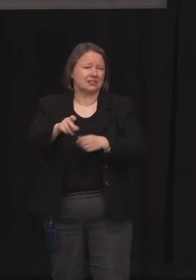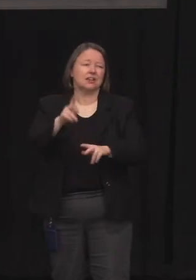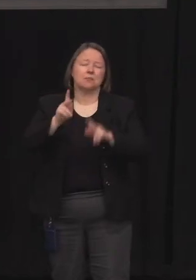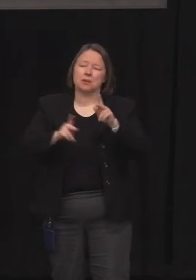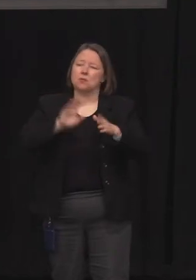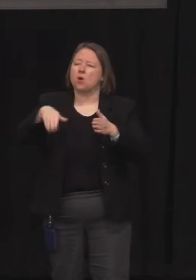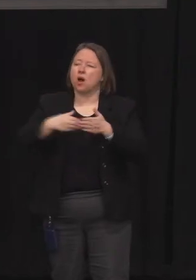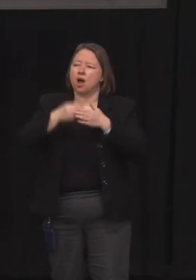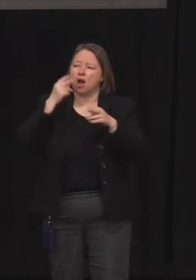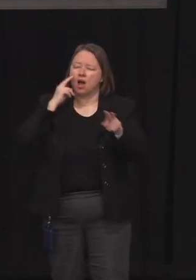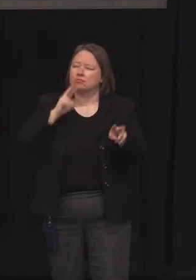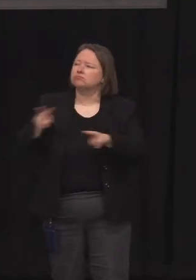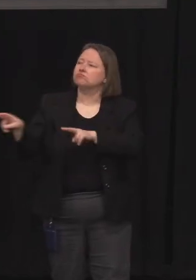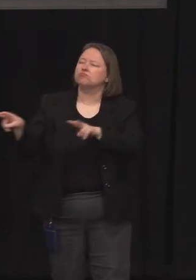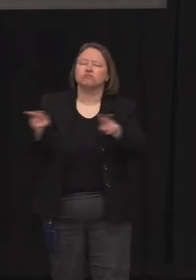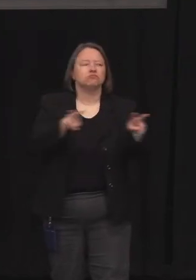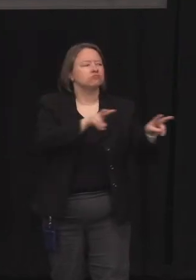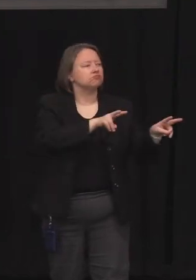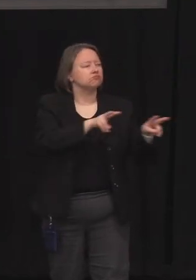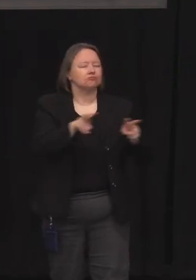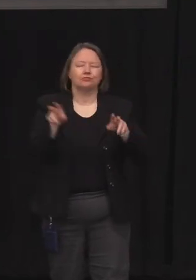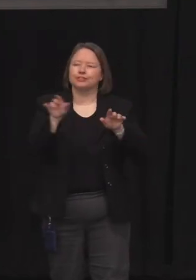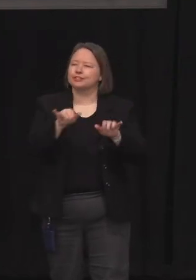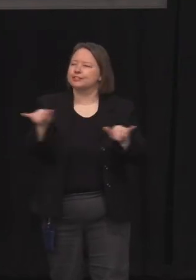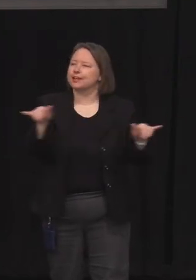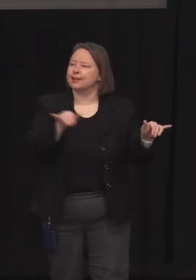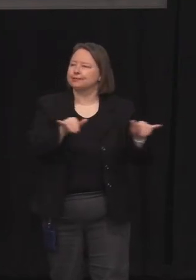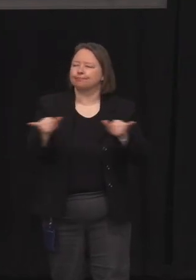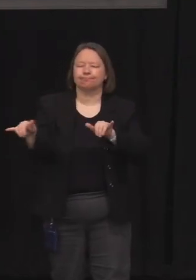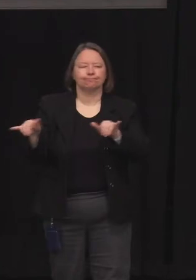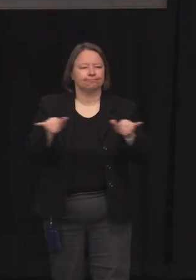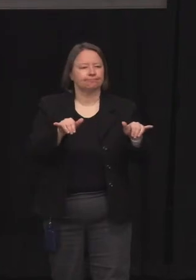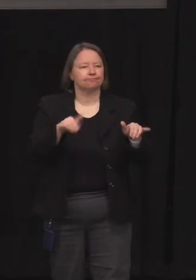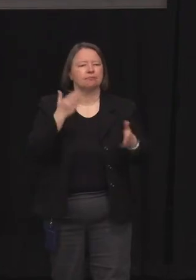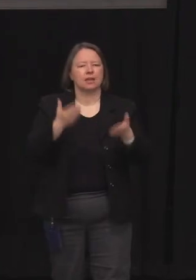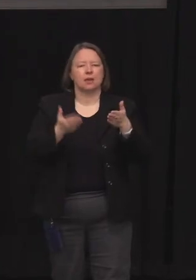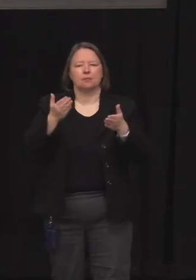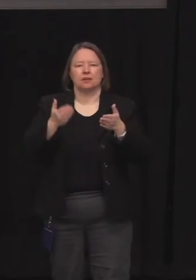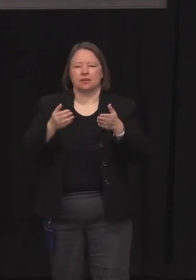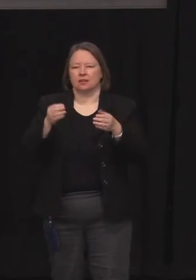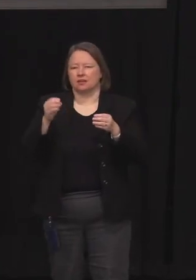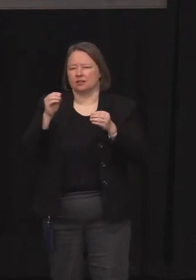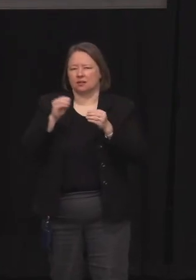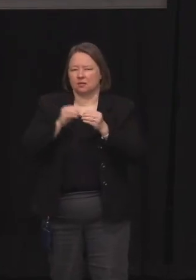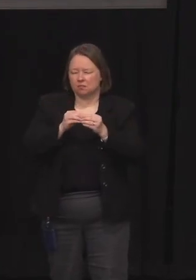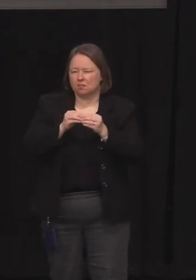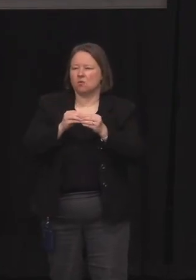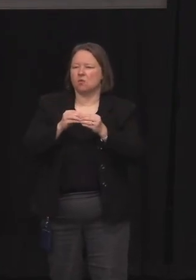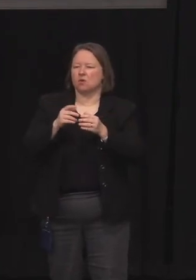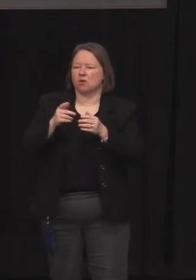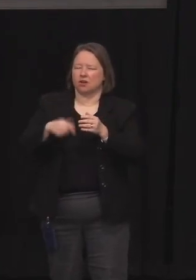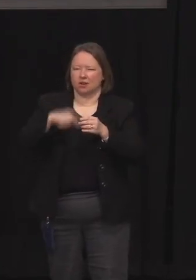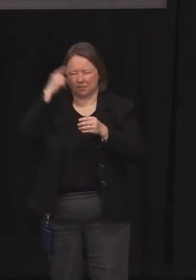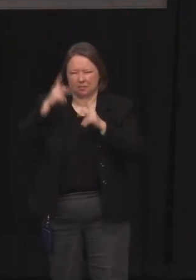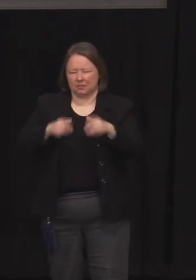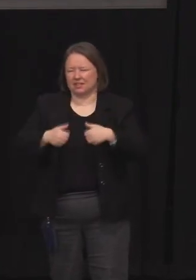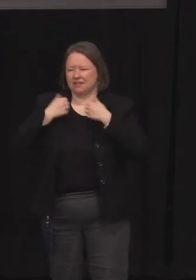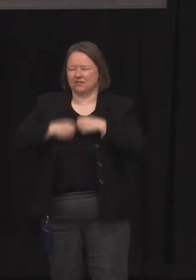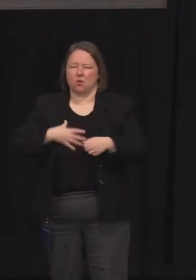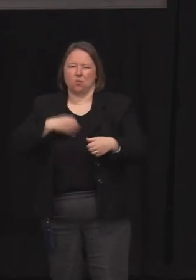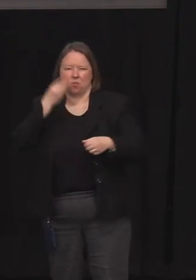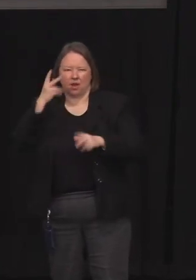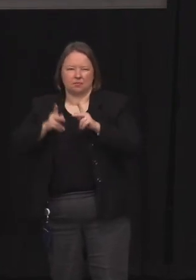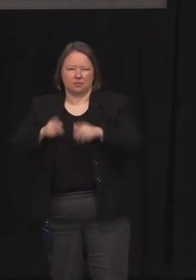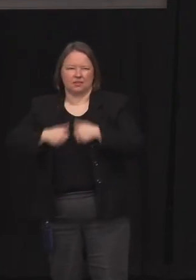would all be looked at the same way when they are first met. Maybe we would see more diversity in heavily white populated areas. Maybe